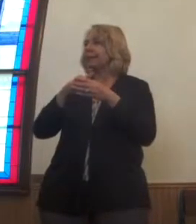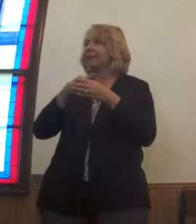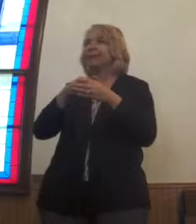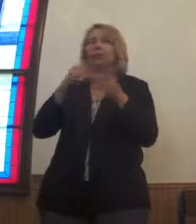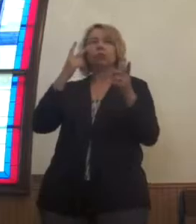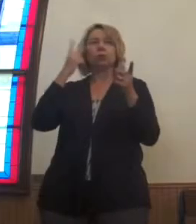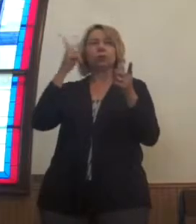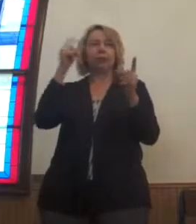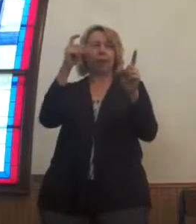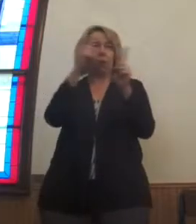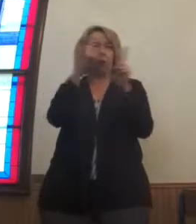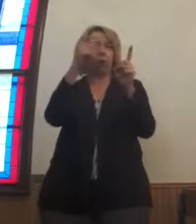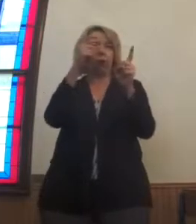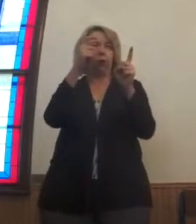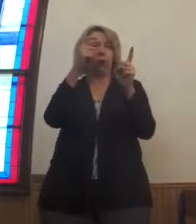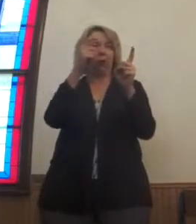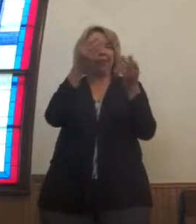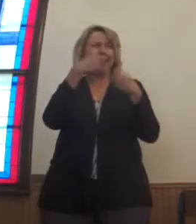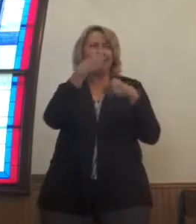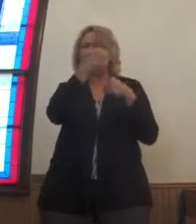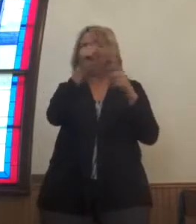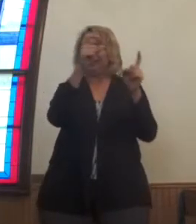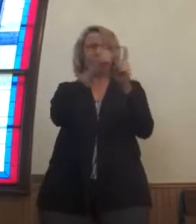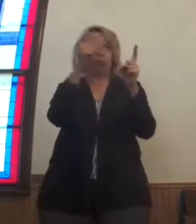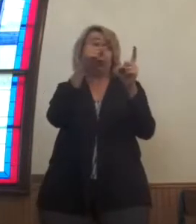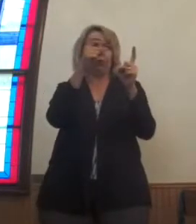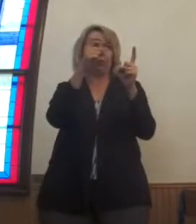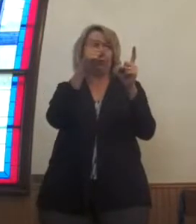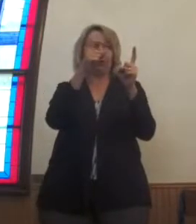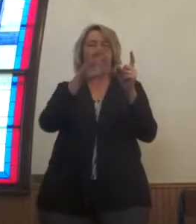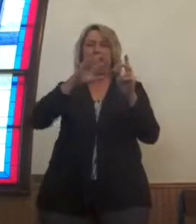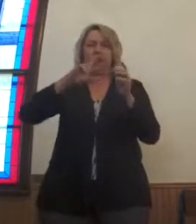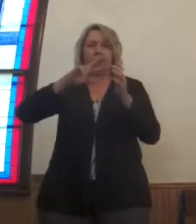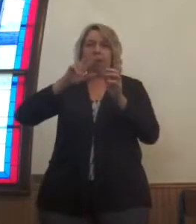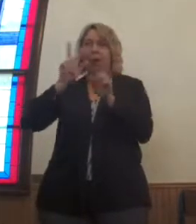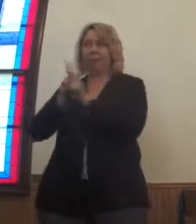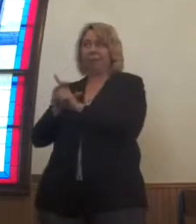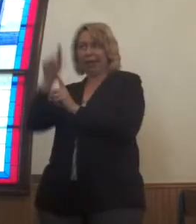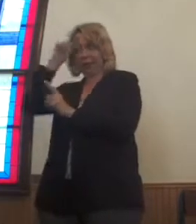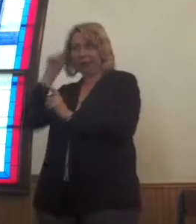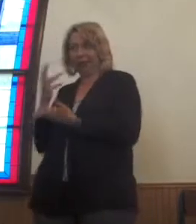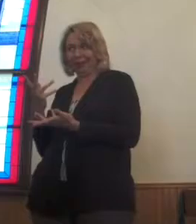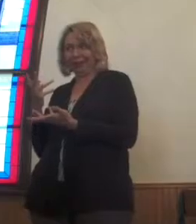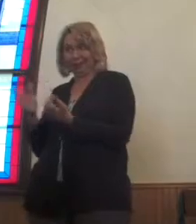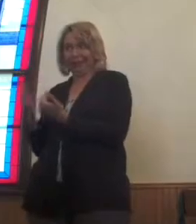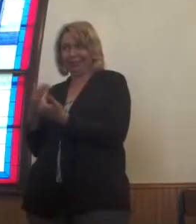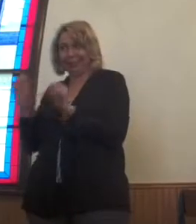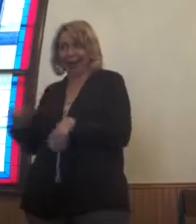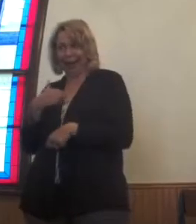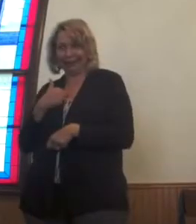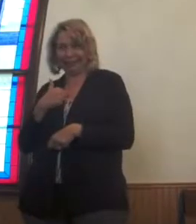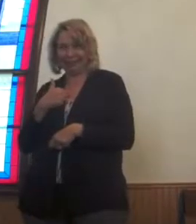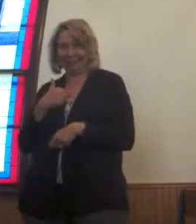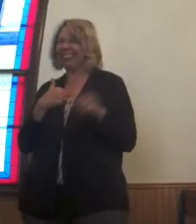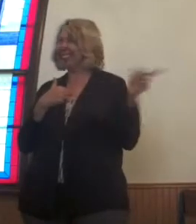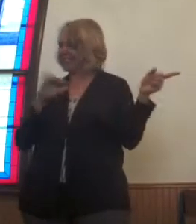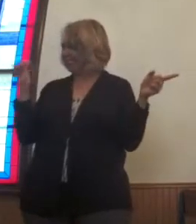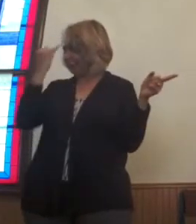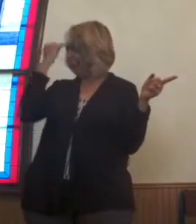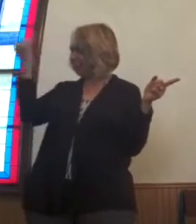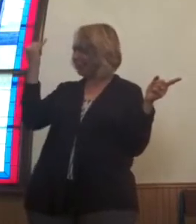take the word, no matter what it is. They give me a word, any word, and I'll show you how it relates to Greek. Right. This is one of those situations,